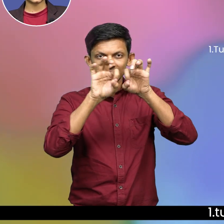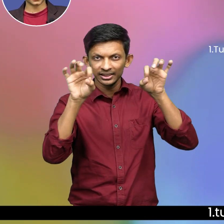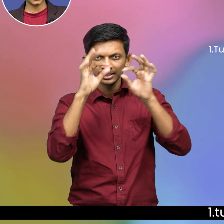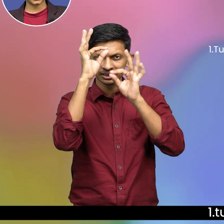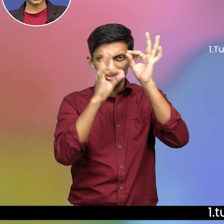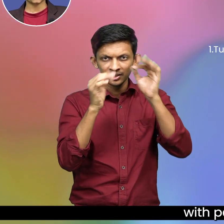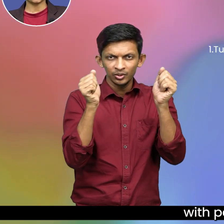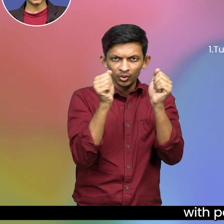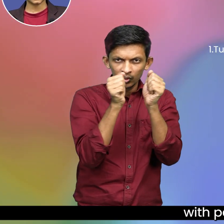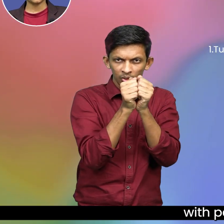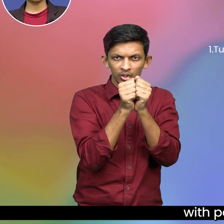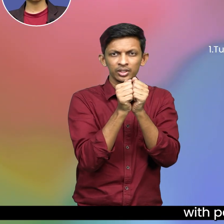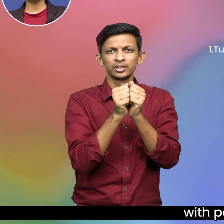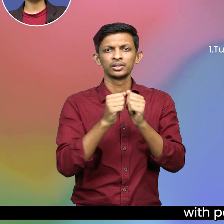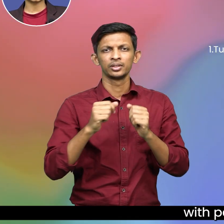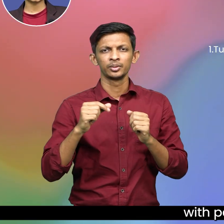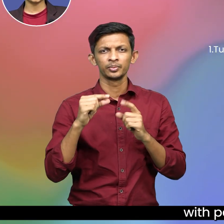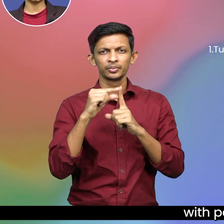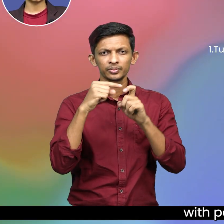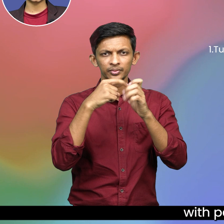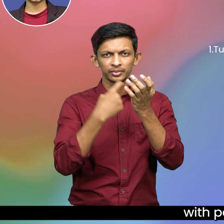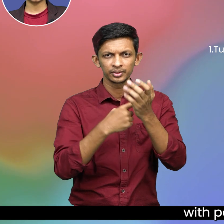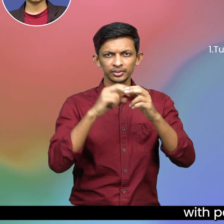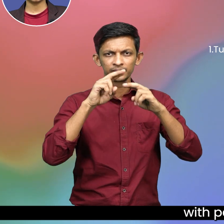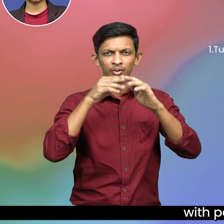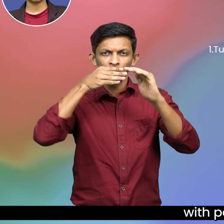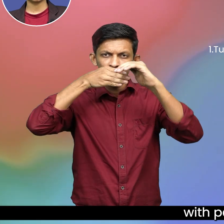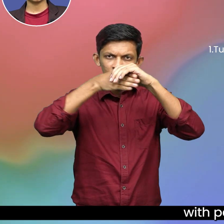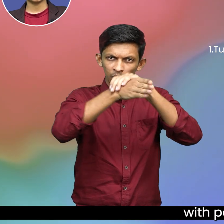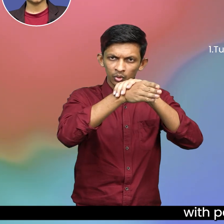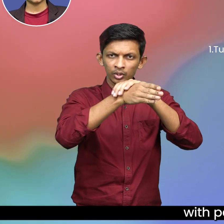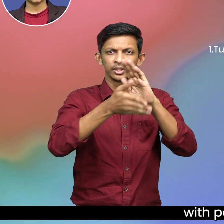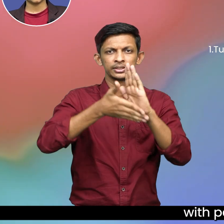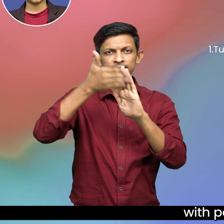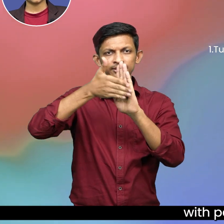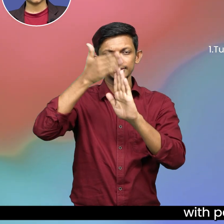Tubular cells with perforated walls.